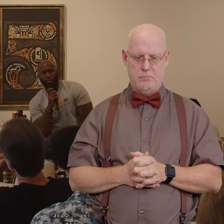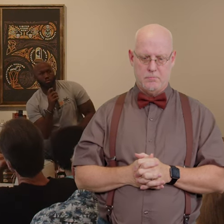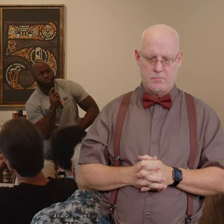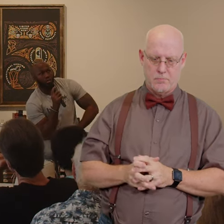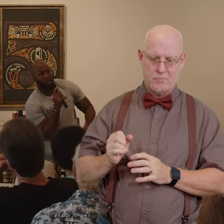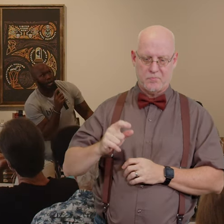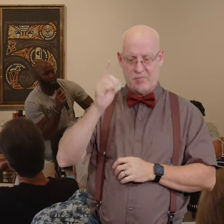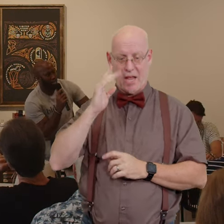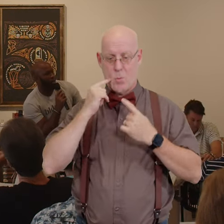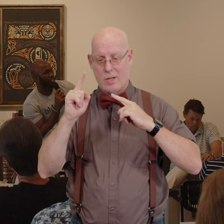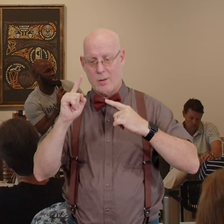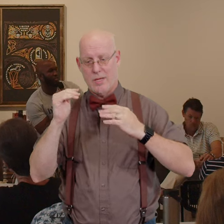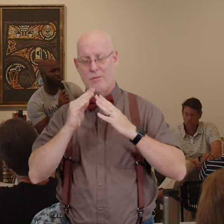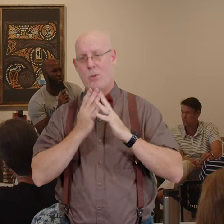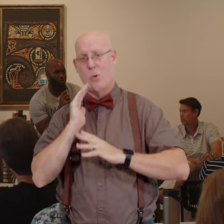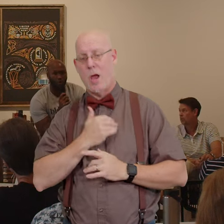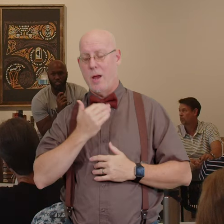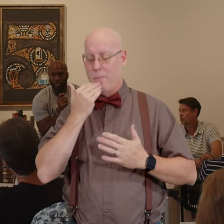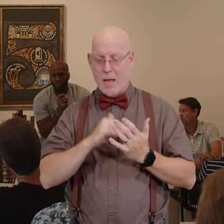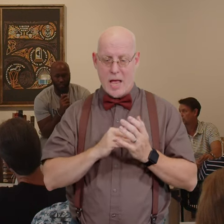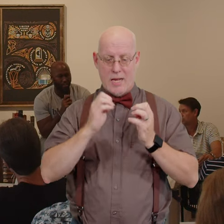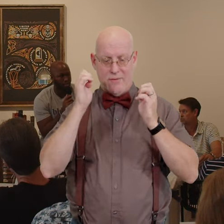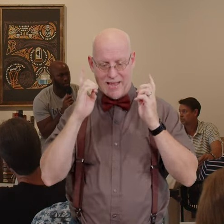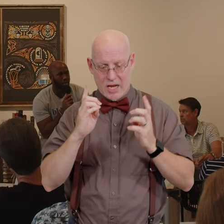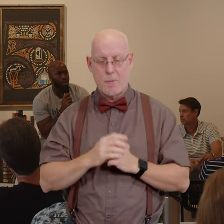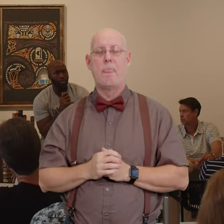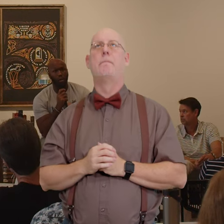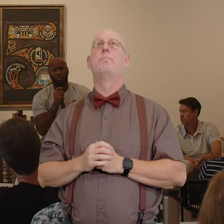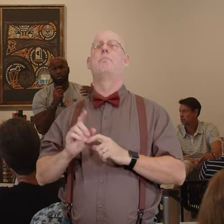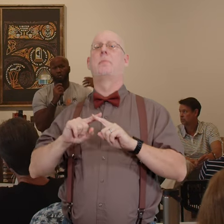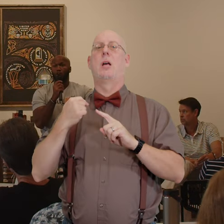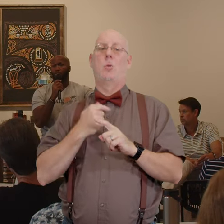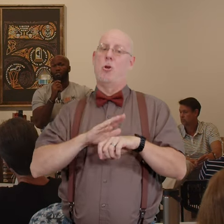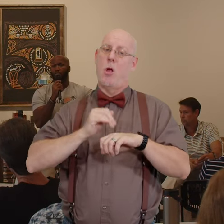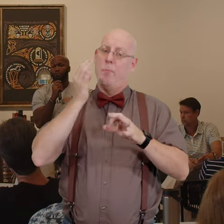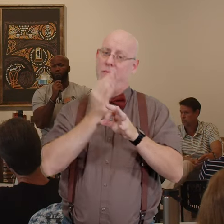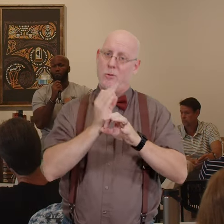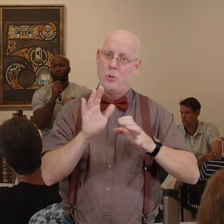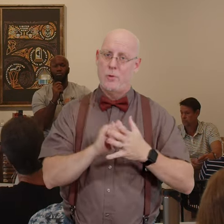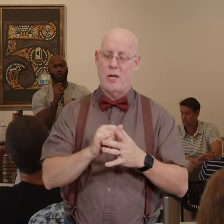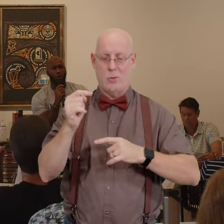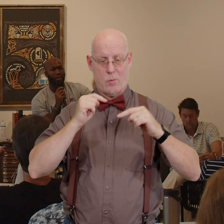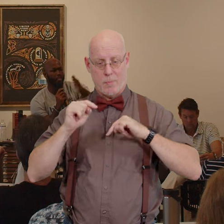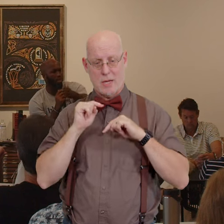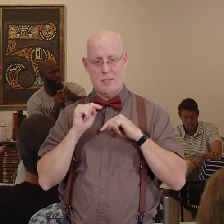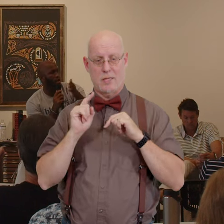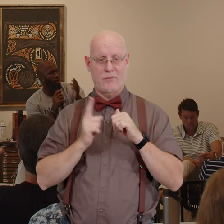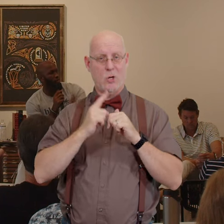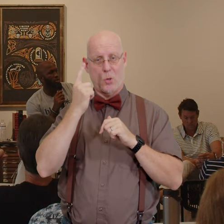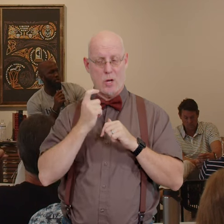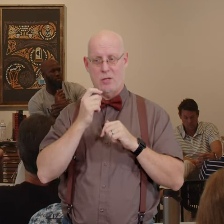So God will accomplish even through our poor attempts at evangelism, but we're still called to be faithful to it. And so going back to